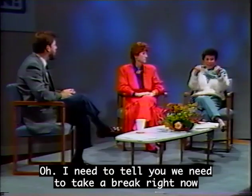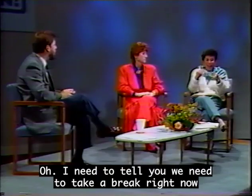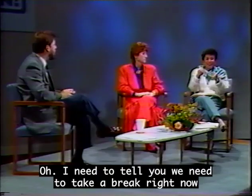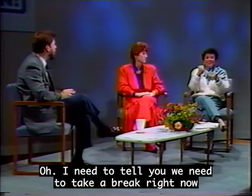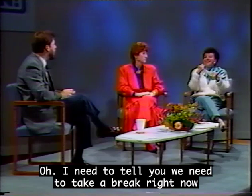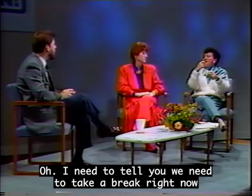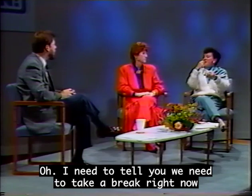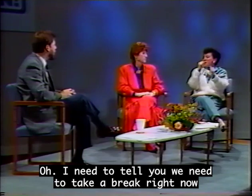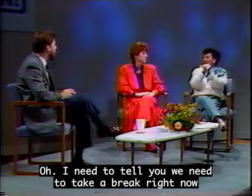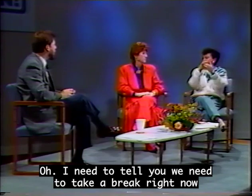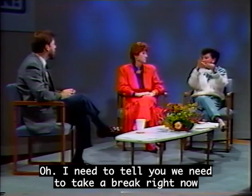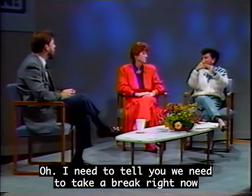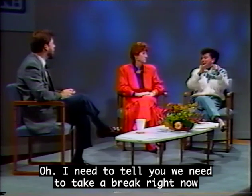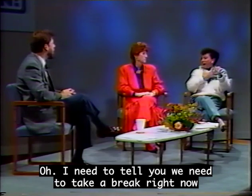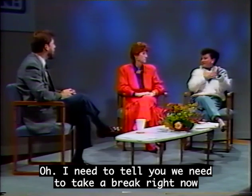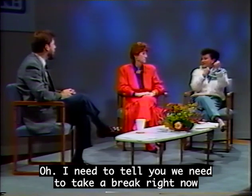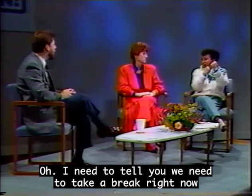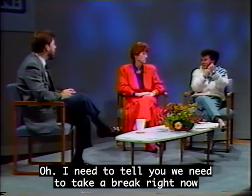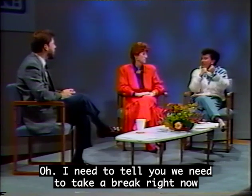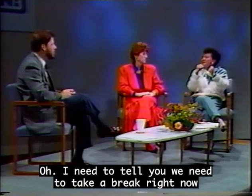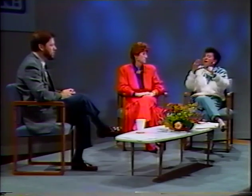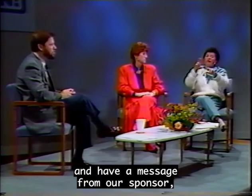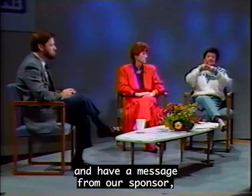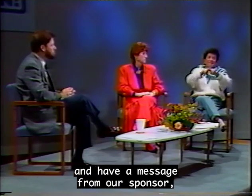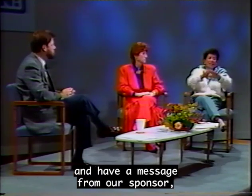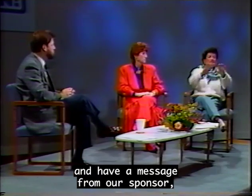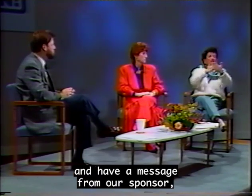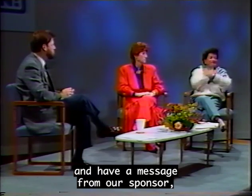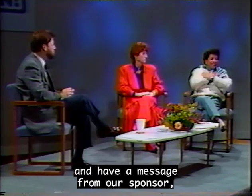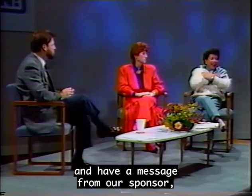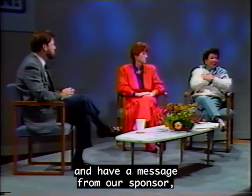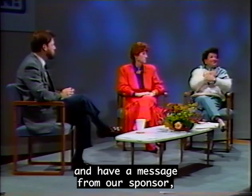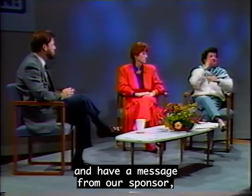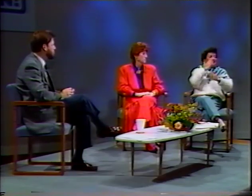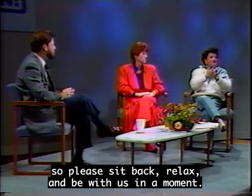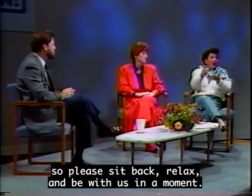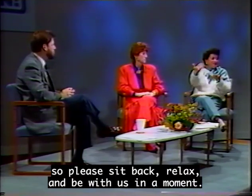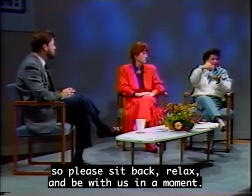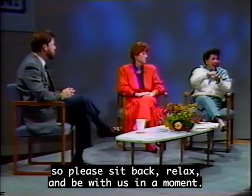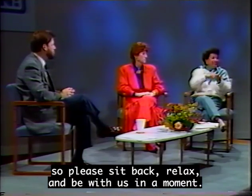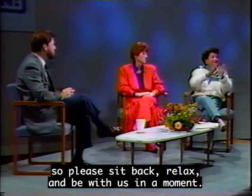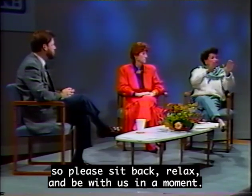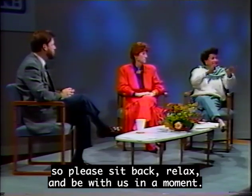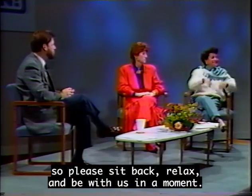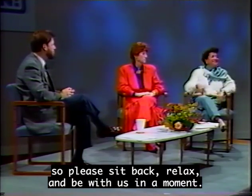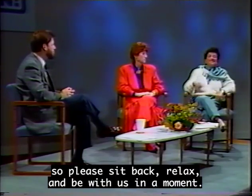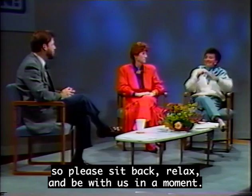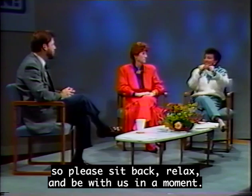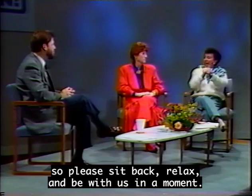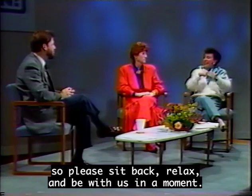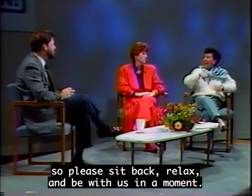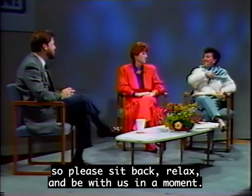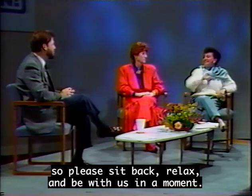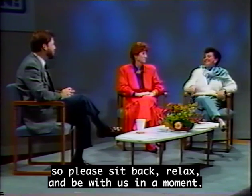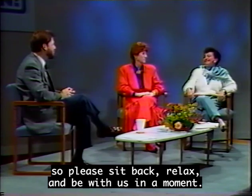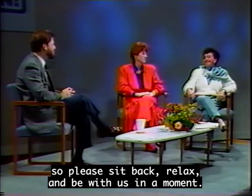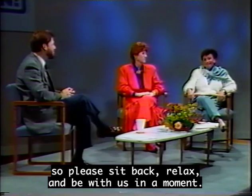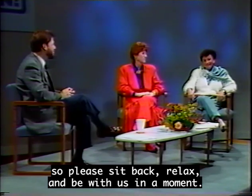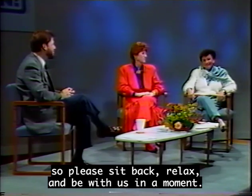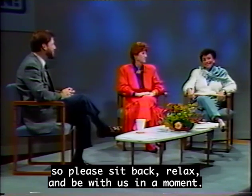Oh, I need to tell you we need to take a break right now and have a message from our sponsor. So please sit back, relax, and